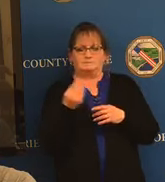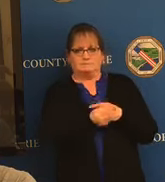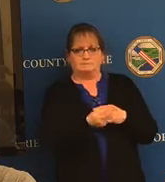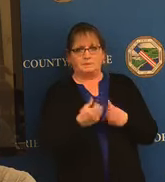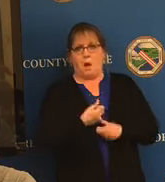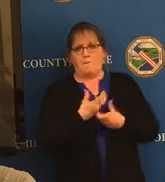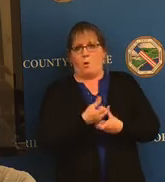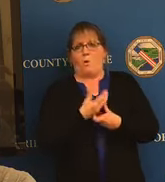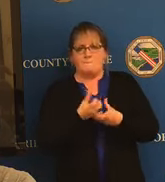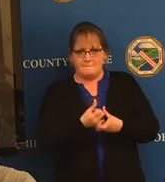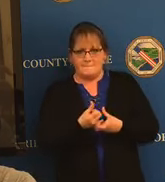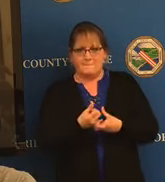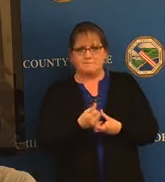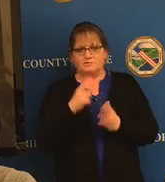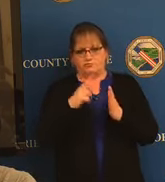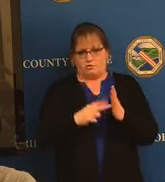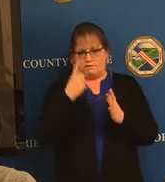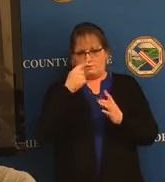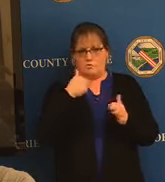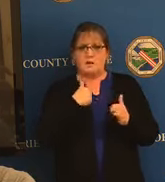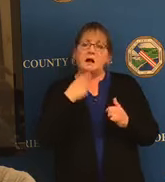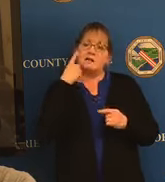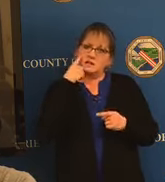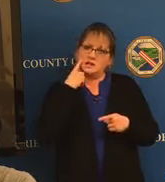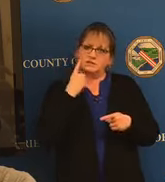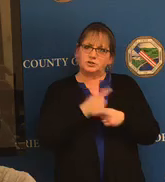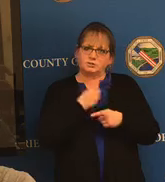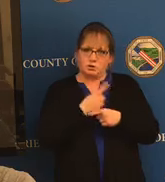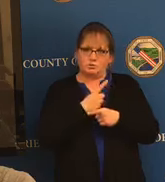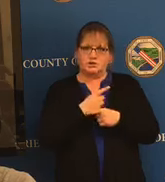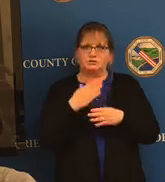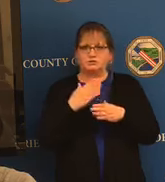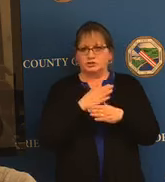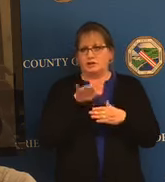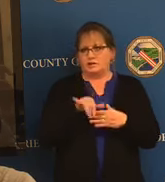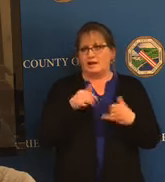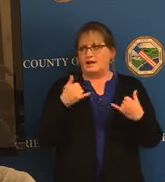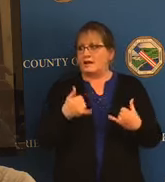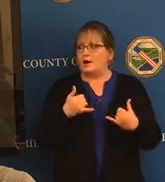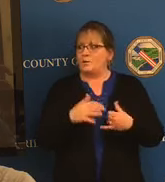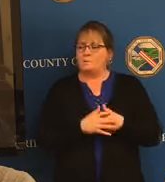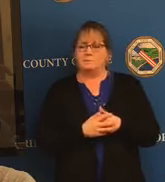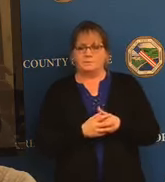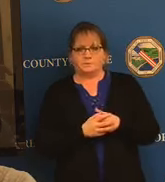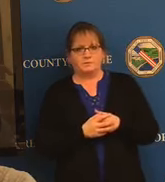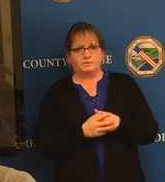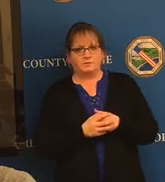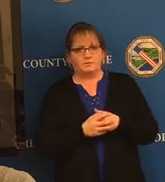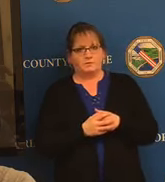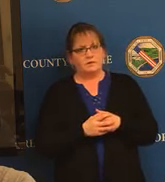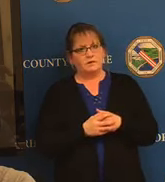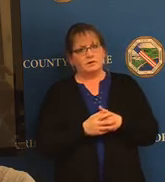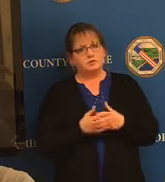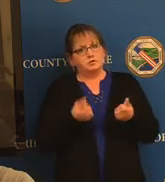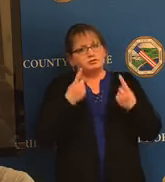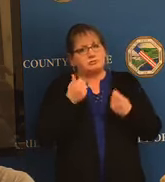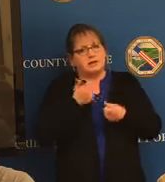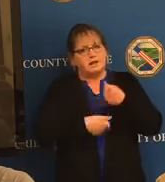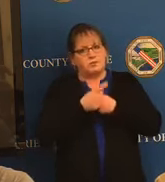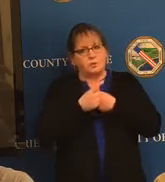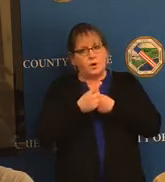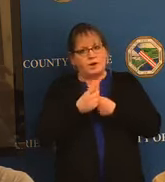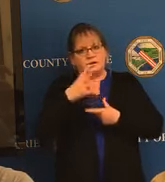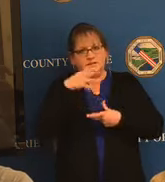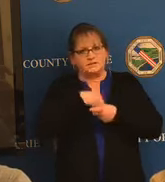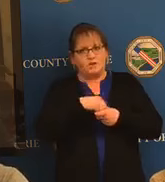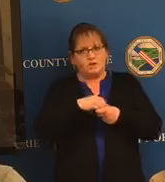poem, and she read it to me earlier, and I think it's appropriate that we share and connect and understand that we're all in this together. So, Doctor, you